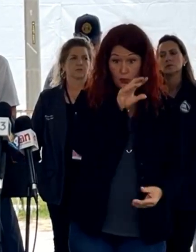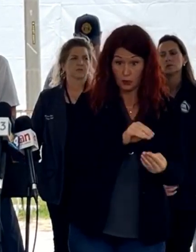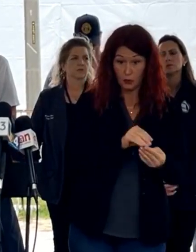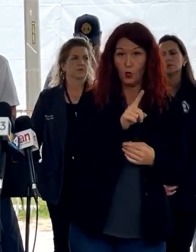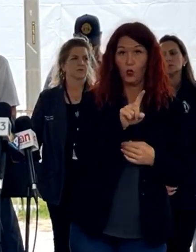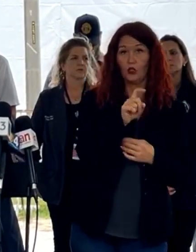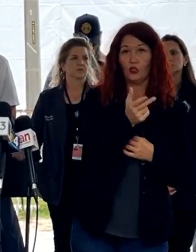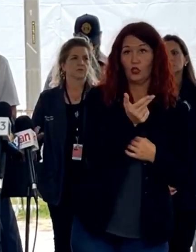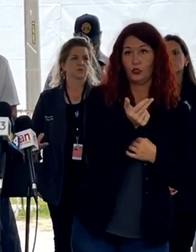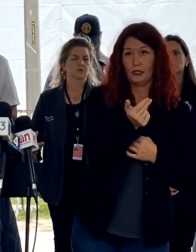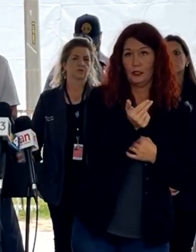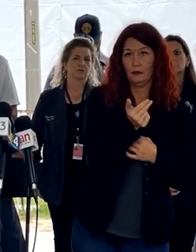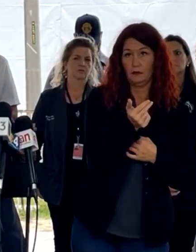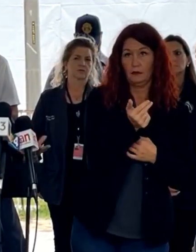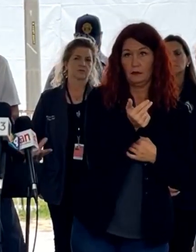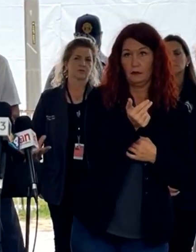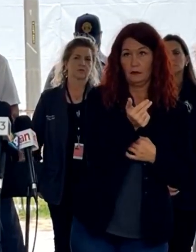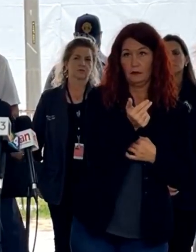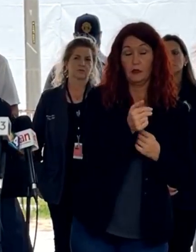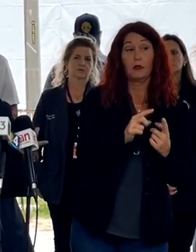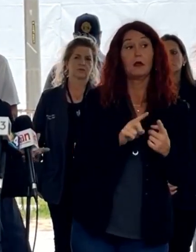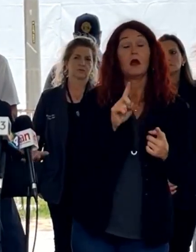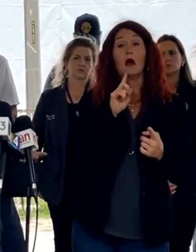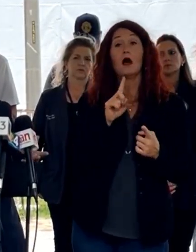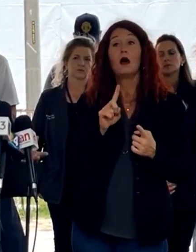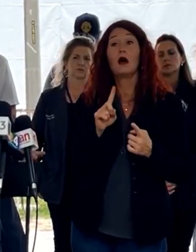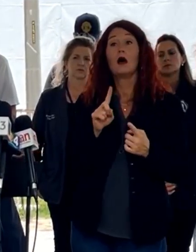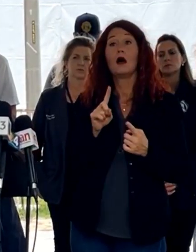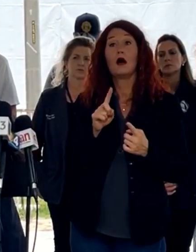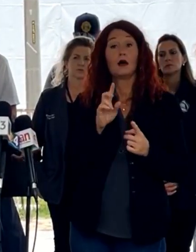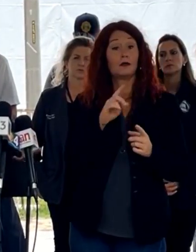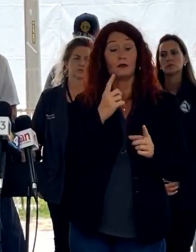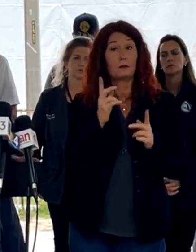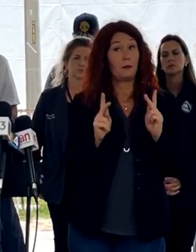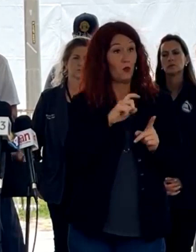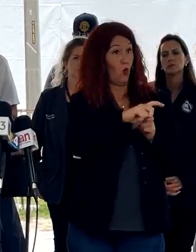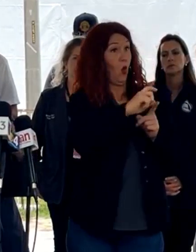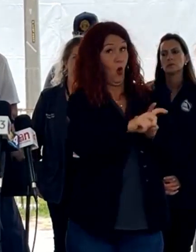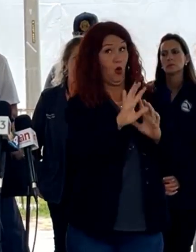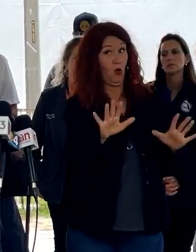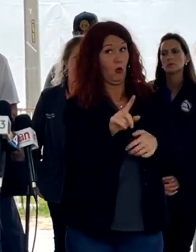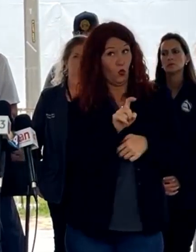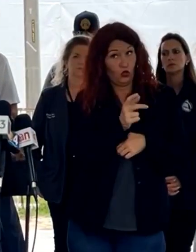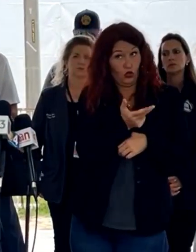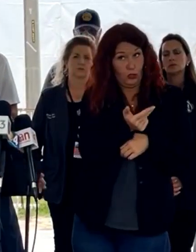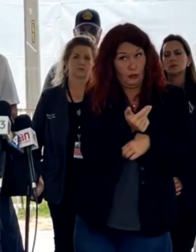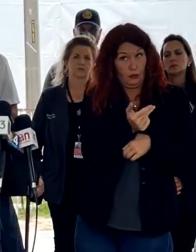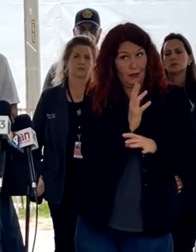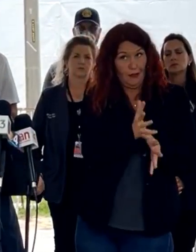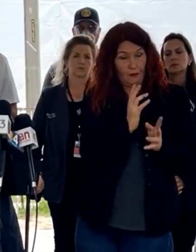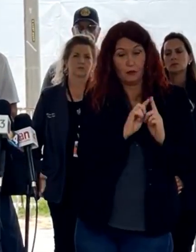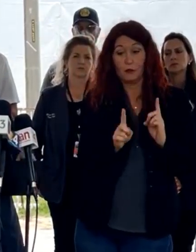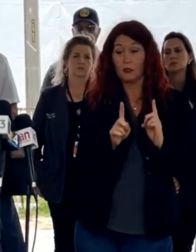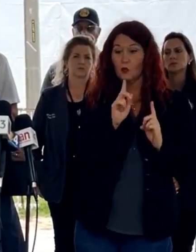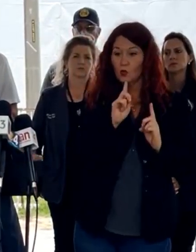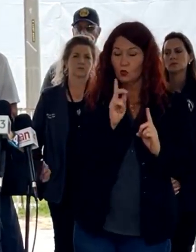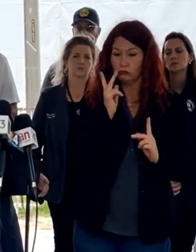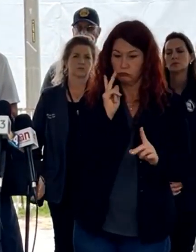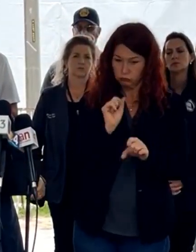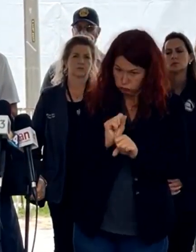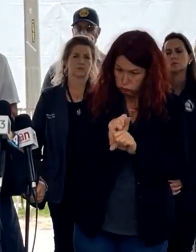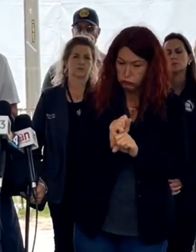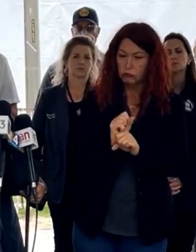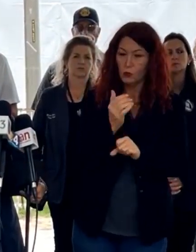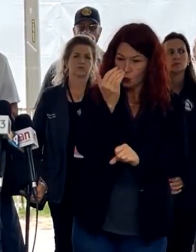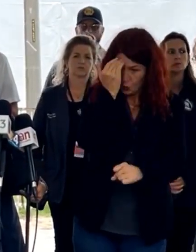building and those for whom it's still not confirmed in the way that we would feel confident. So we will be continuing